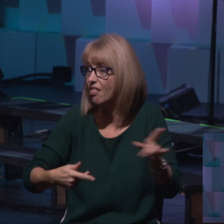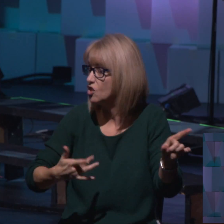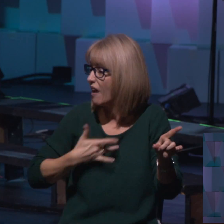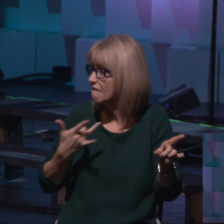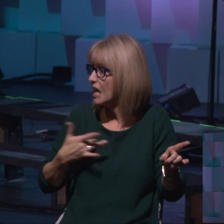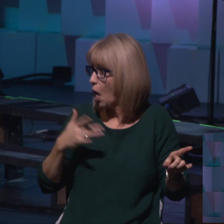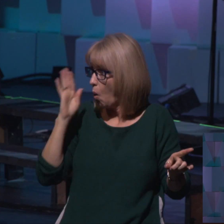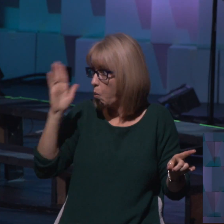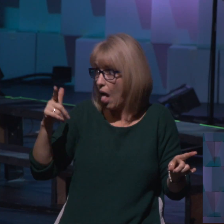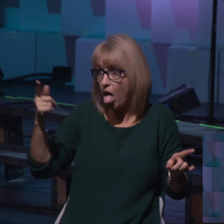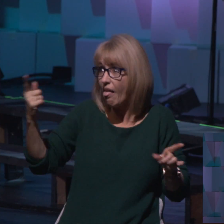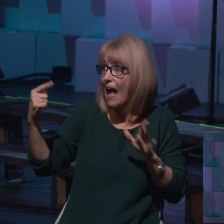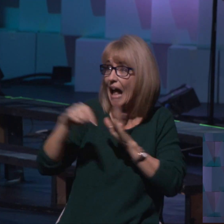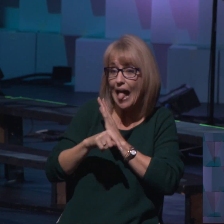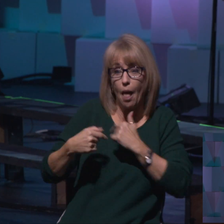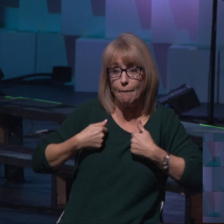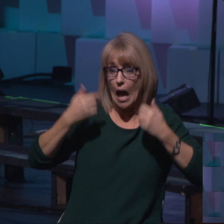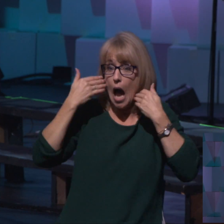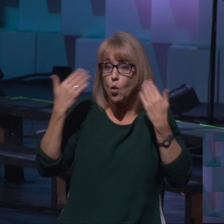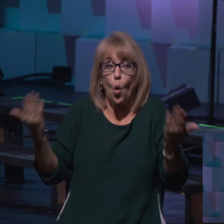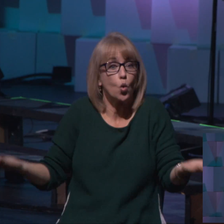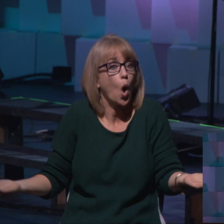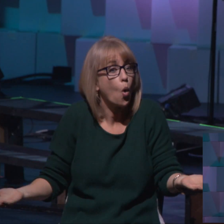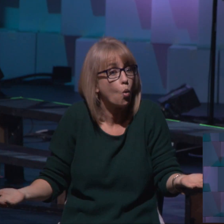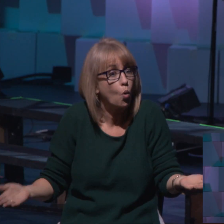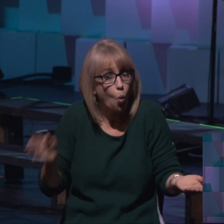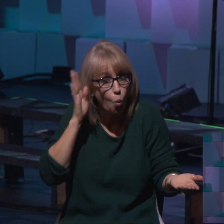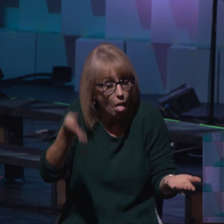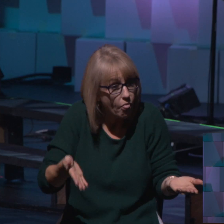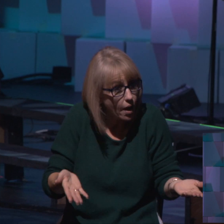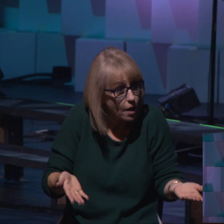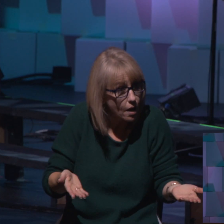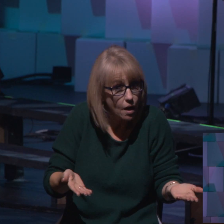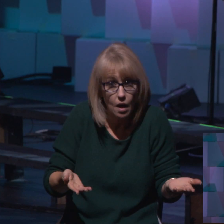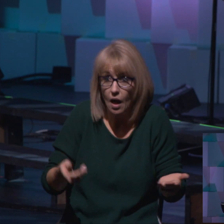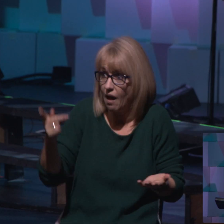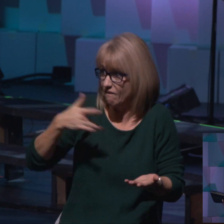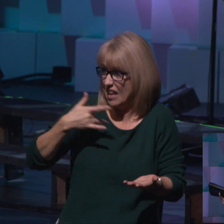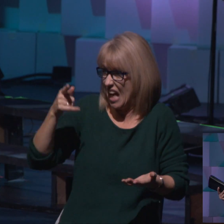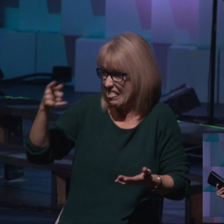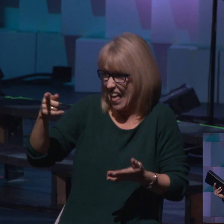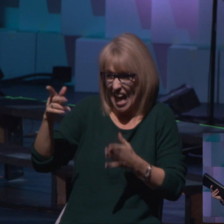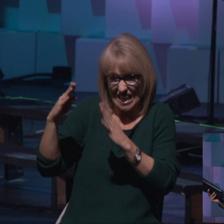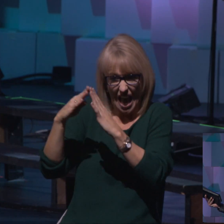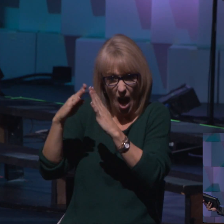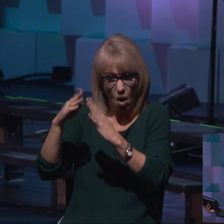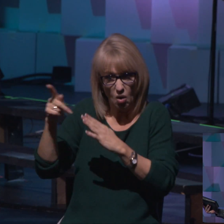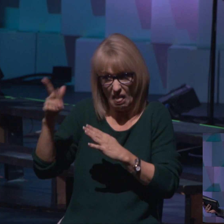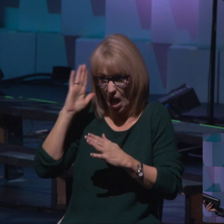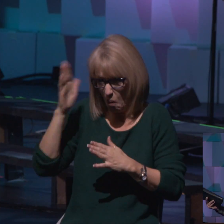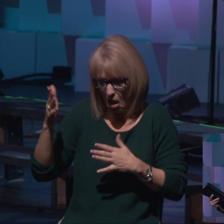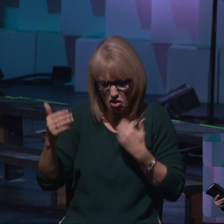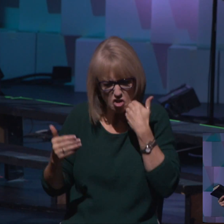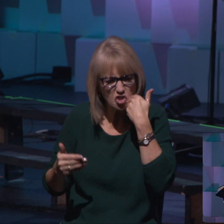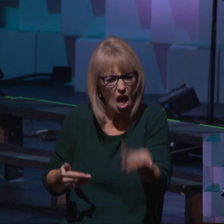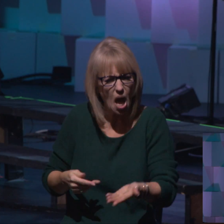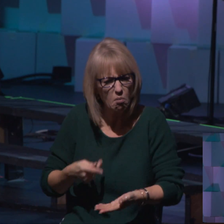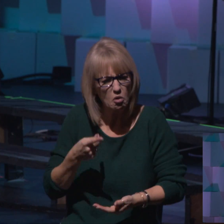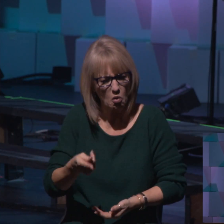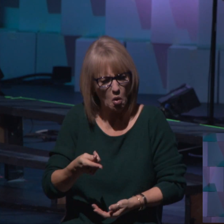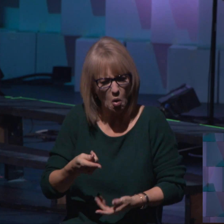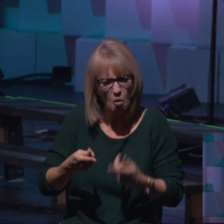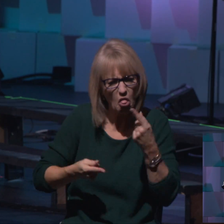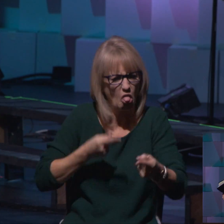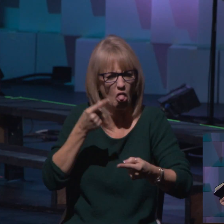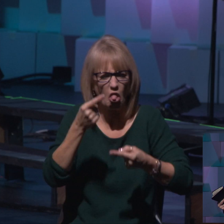going to be by the world standards. Certainly in that very small town, there was going to be a lot of shame put on her by the people around her, by her family, by